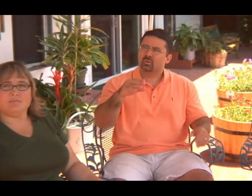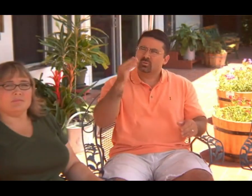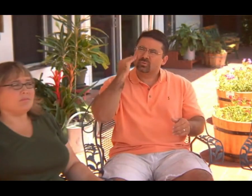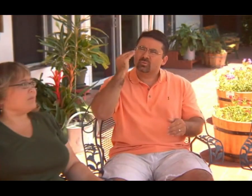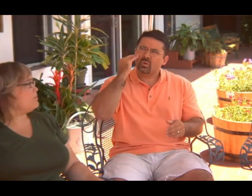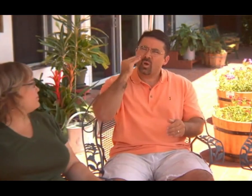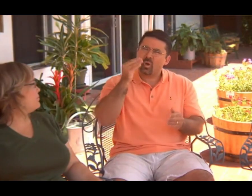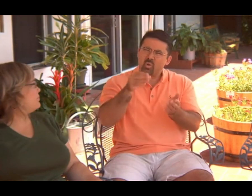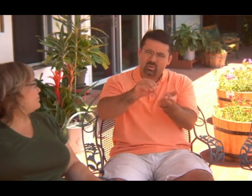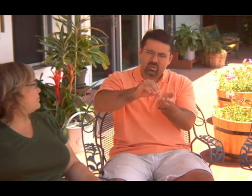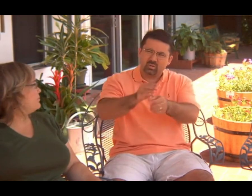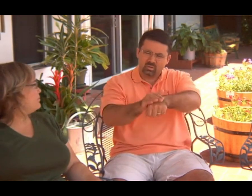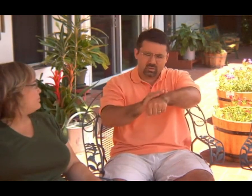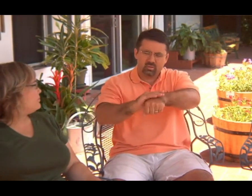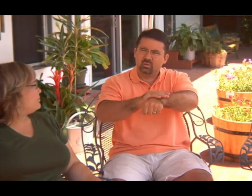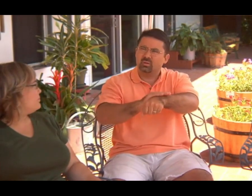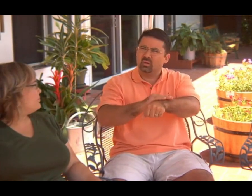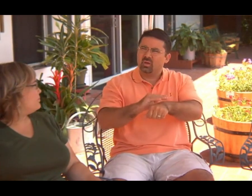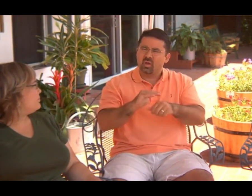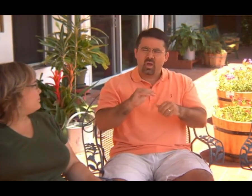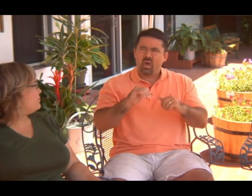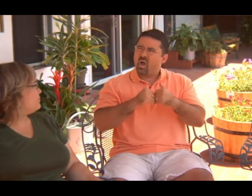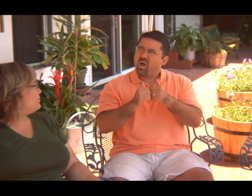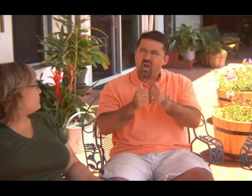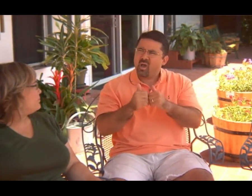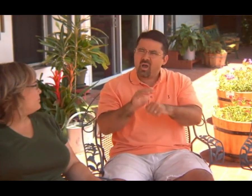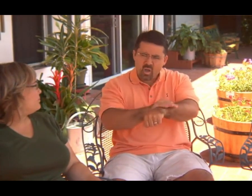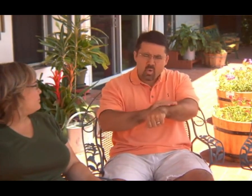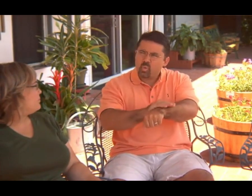How and where should I apply sunscreen and how often should it be used?